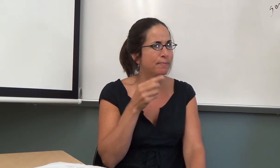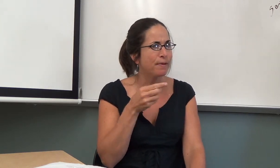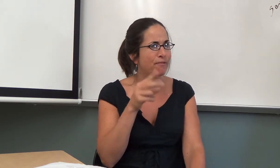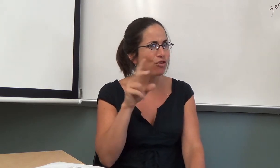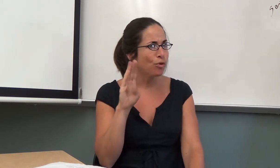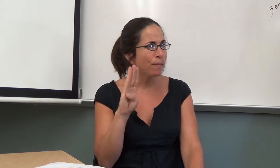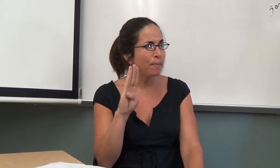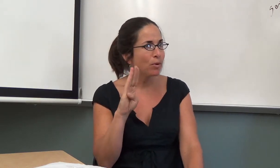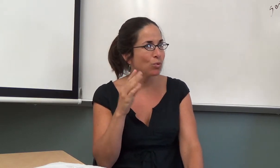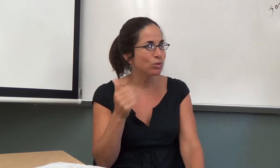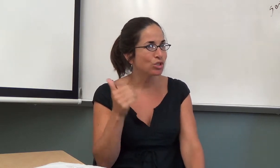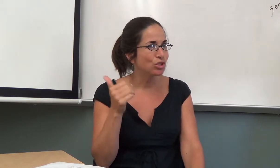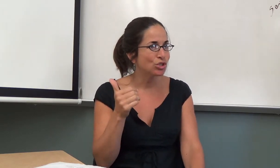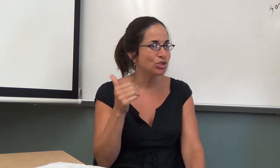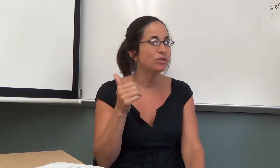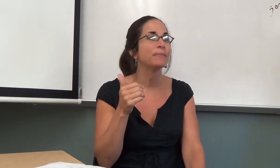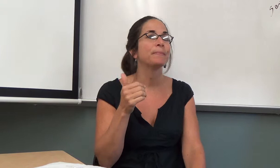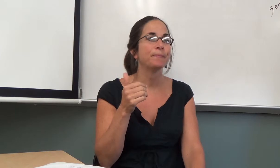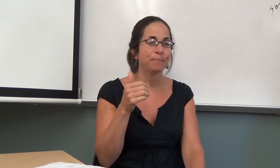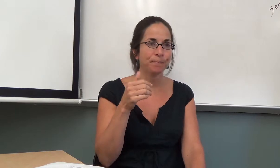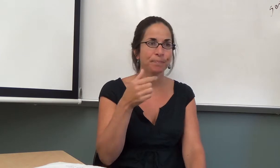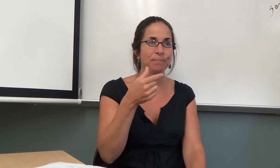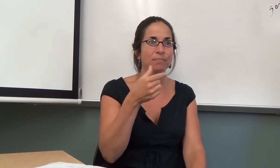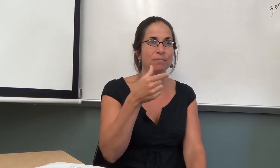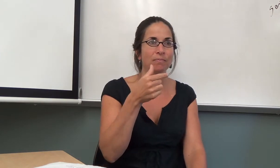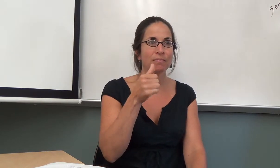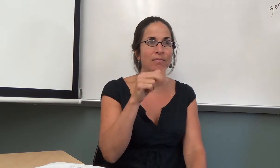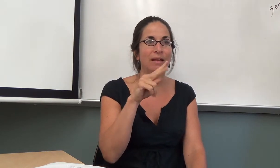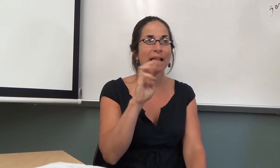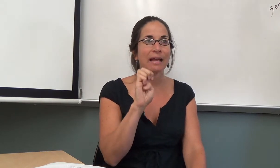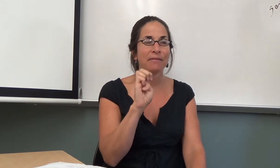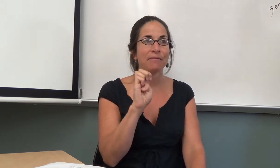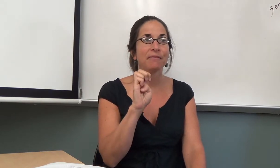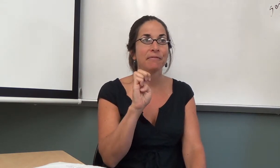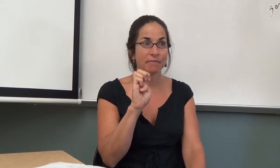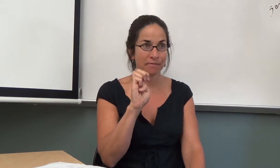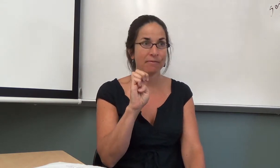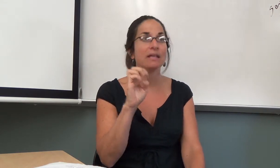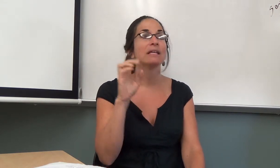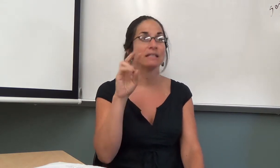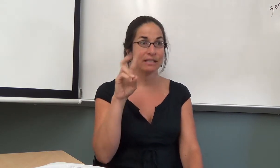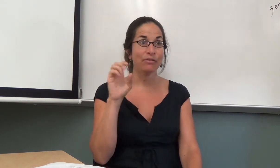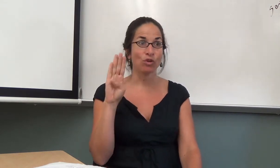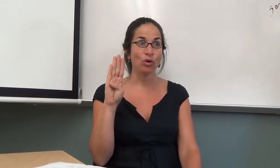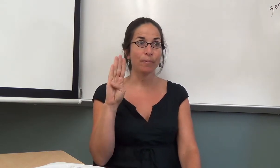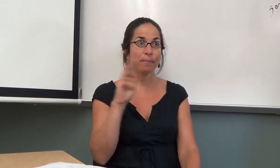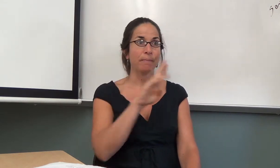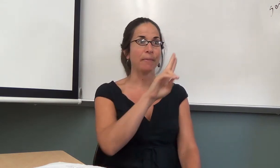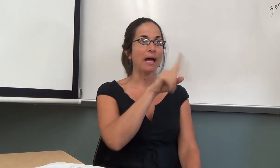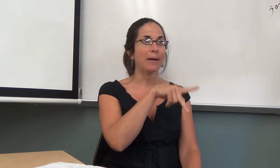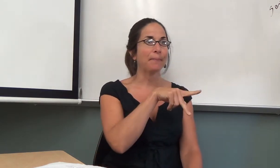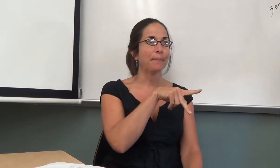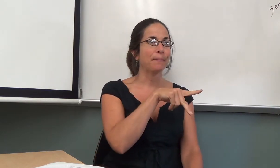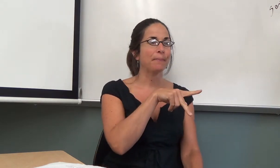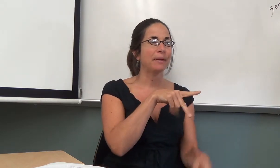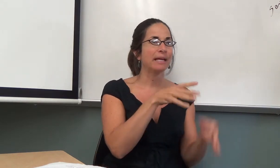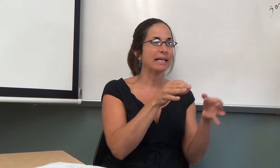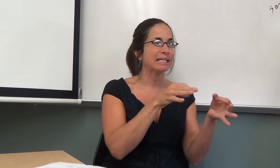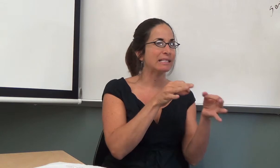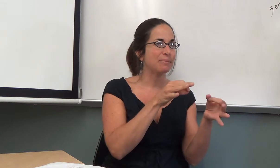verb? Yes. Okay, gave is the verb, right? Yeah. Because up tells us, kind of, I know it sounds